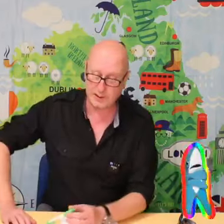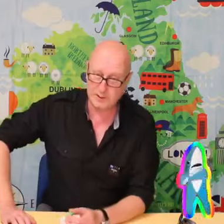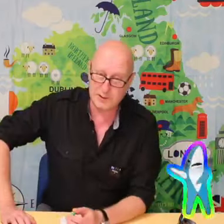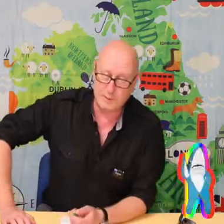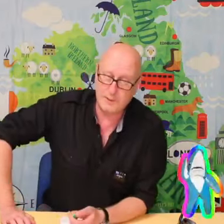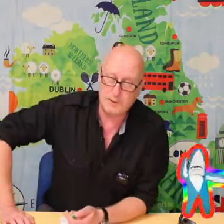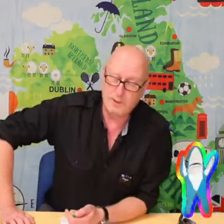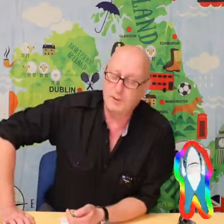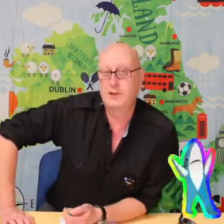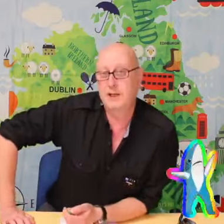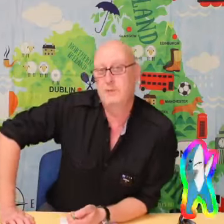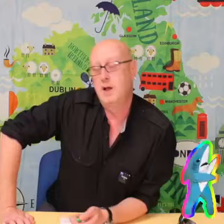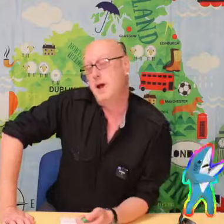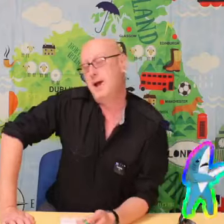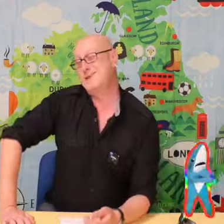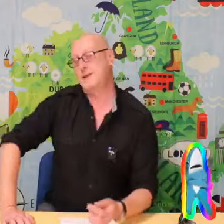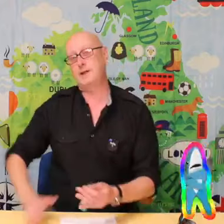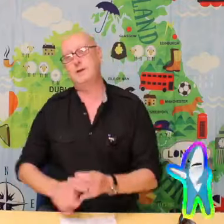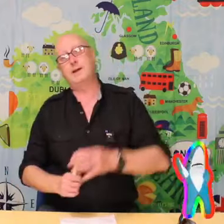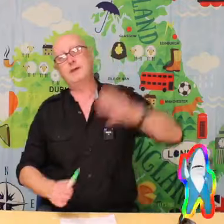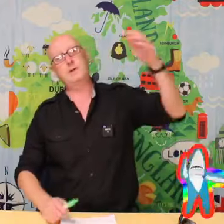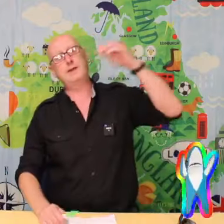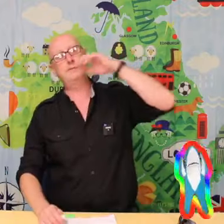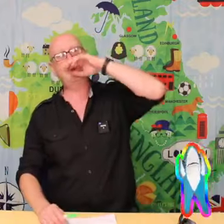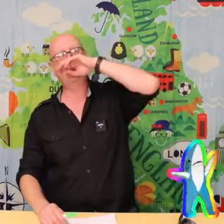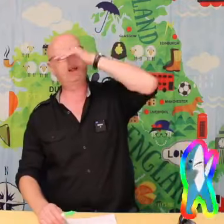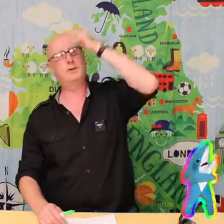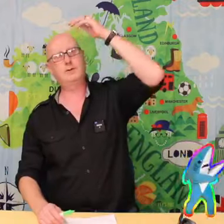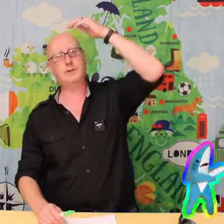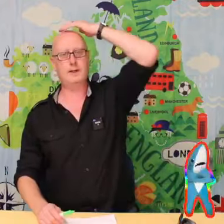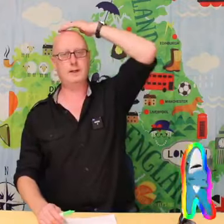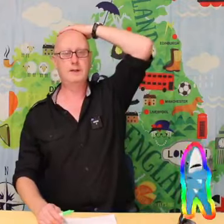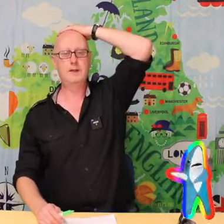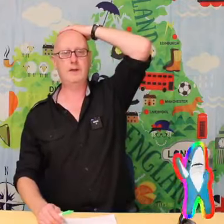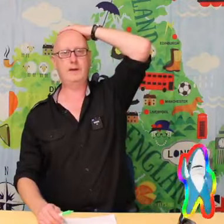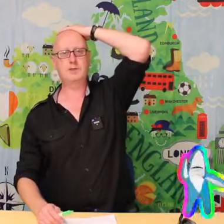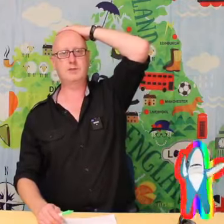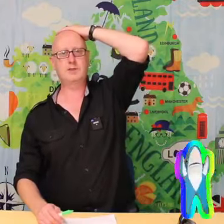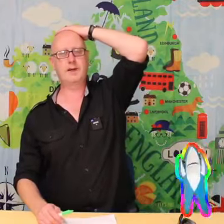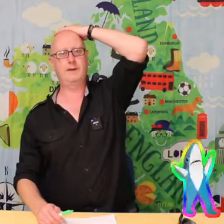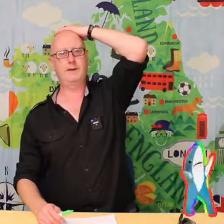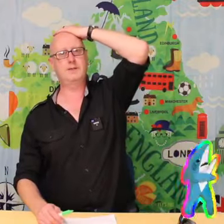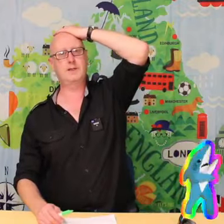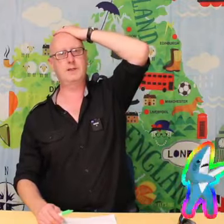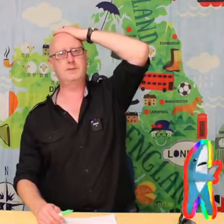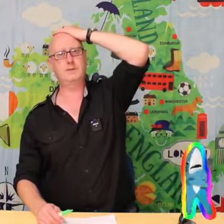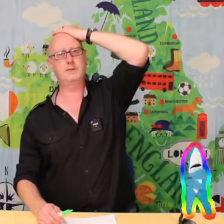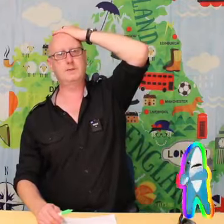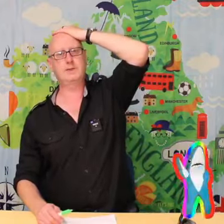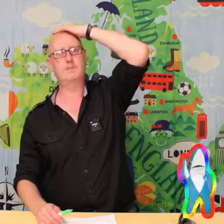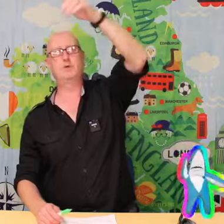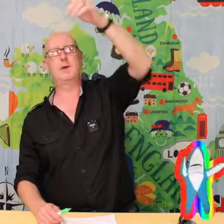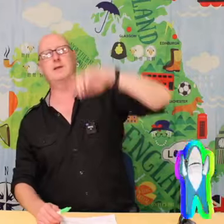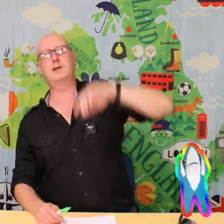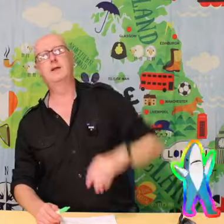top, he's going to be watching the game. And tonight, you know, like last week, he was drinking the old, I think he was on Stella and Budweiser. Budweiser, that was